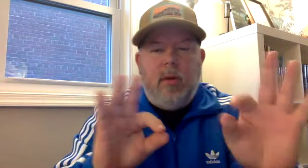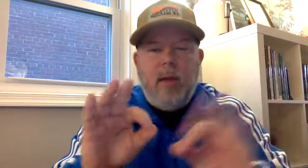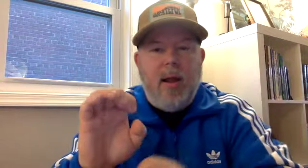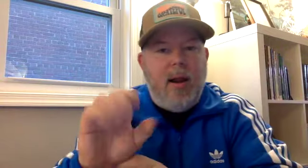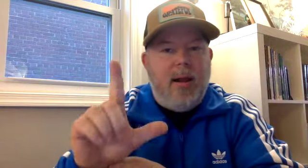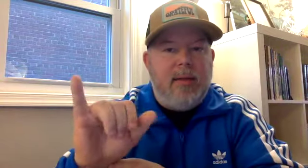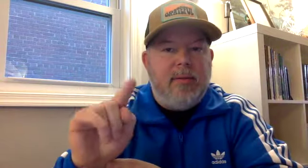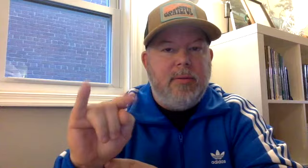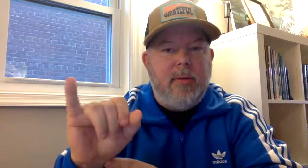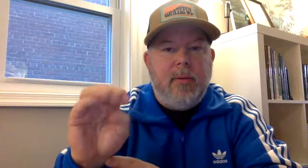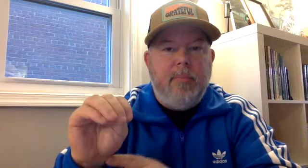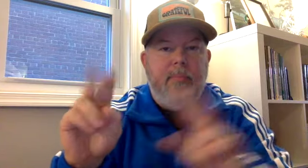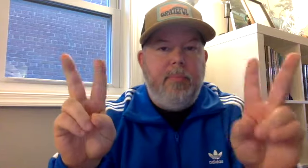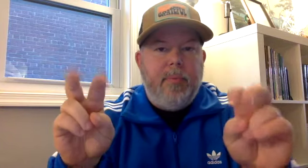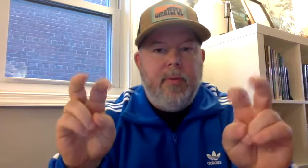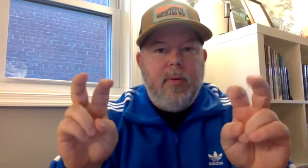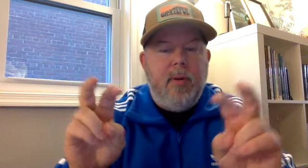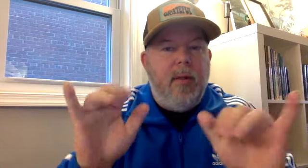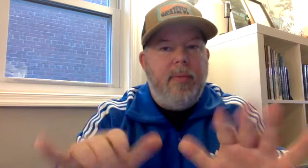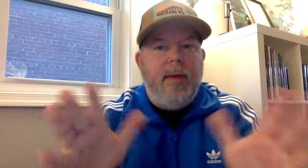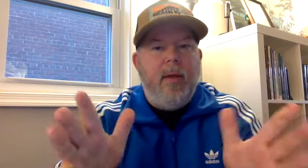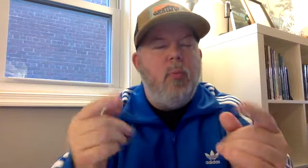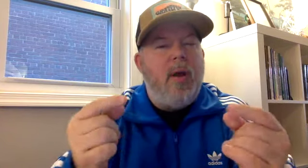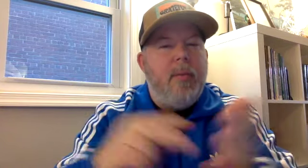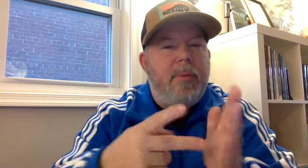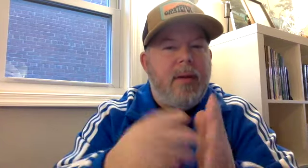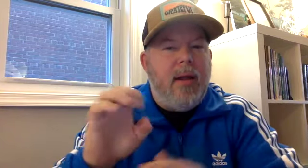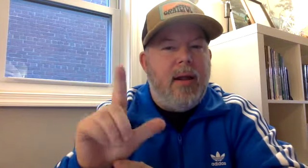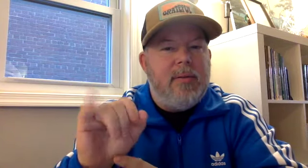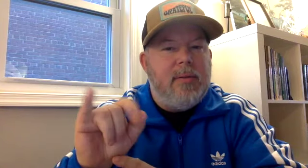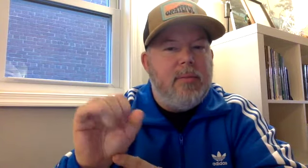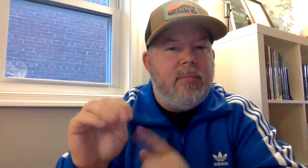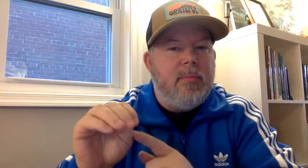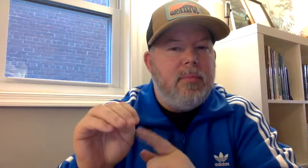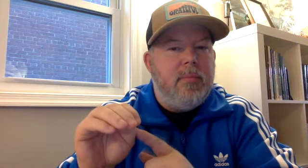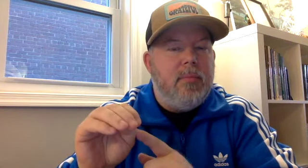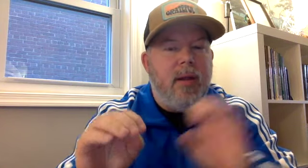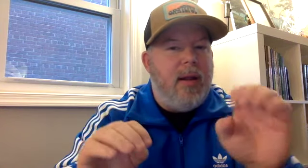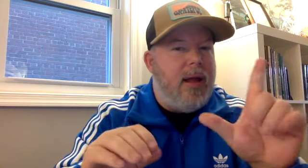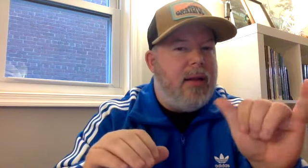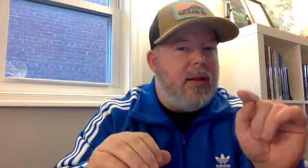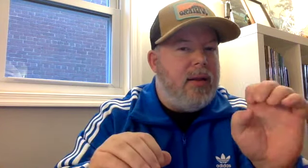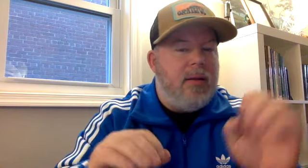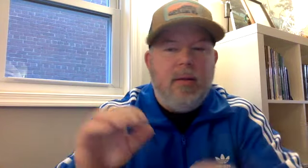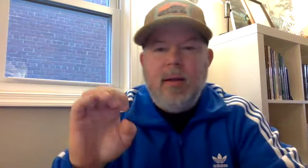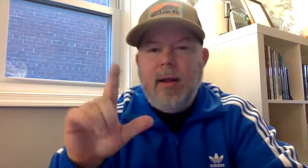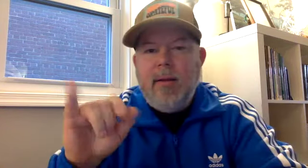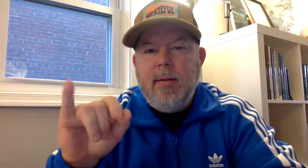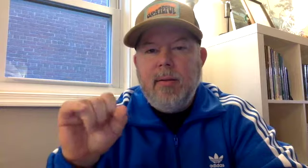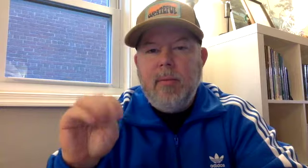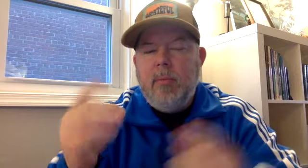and criticize the world's most heinous autocrats by saying nothing about the autocratic impulses of Donald